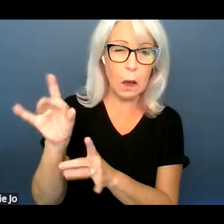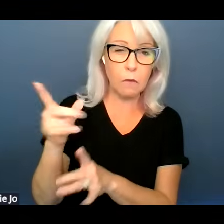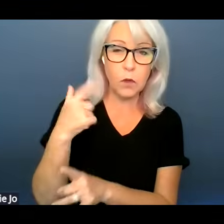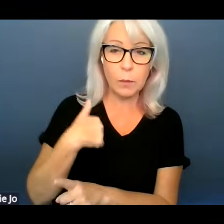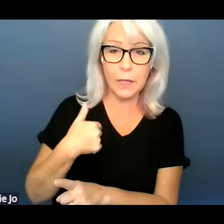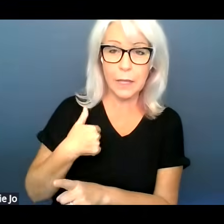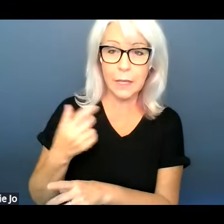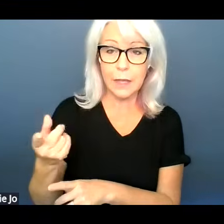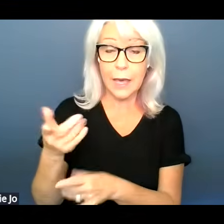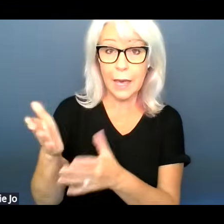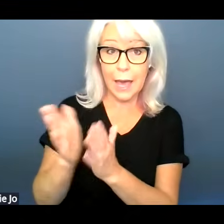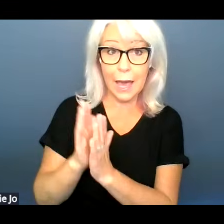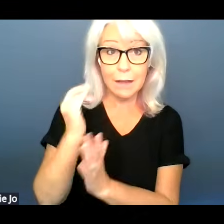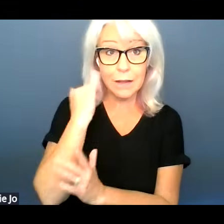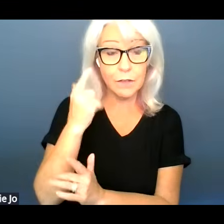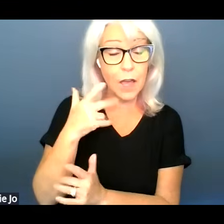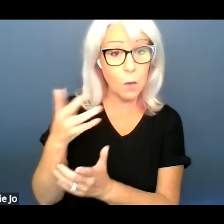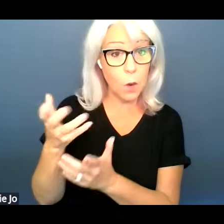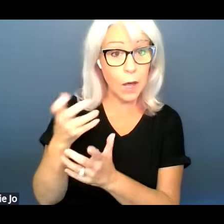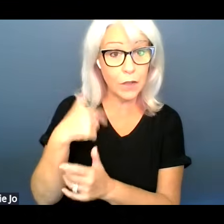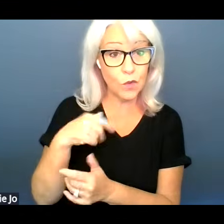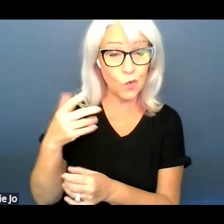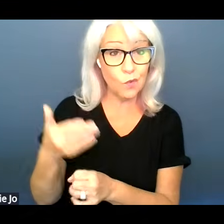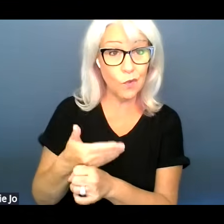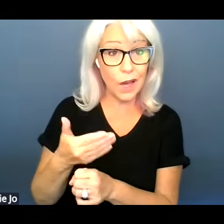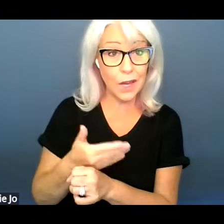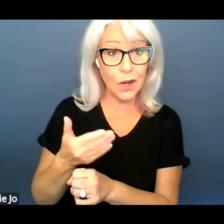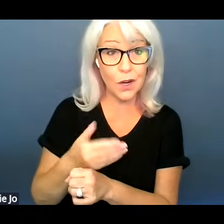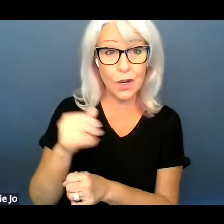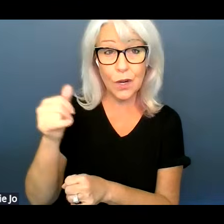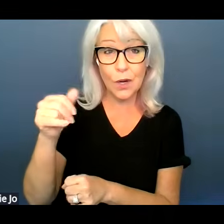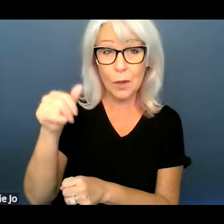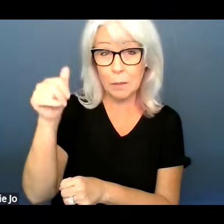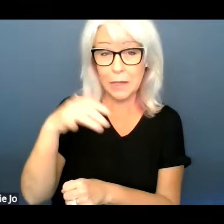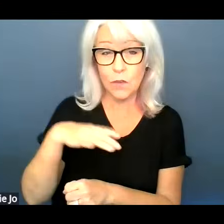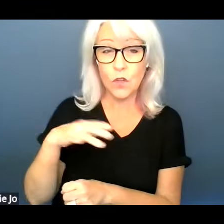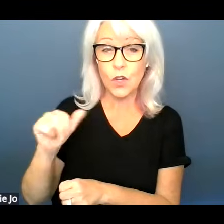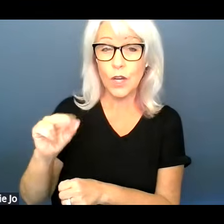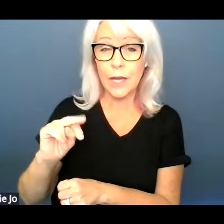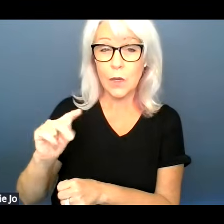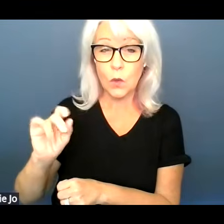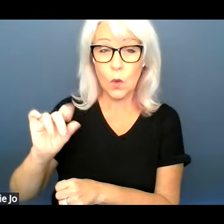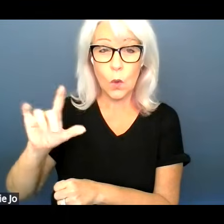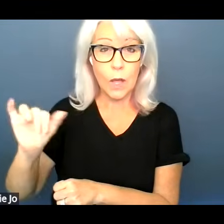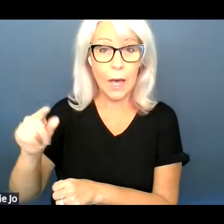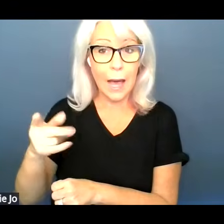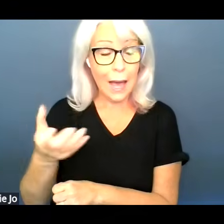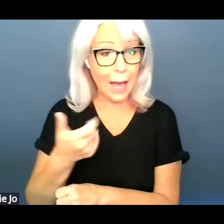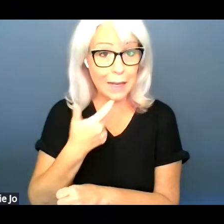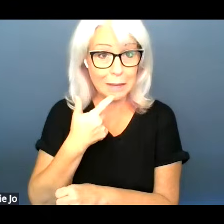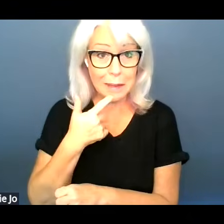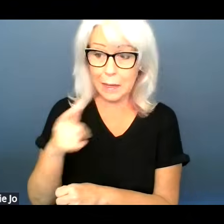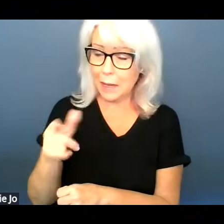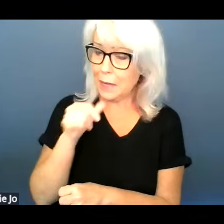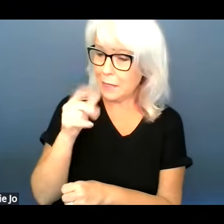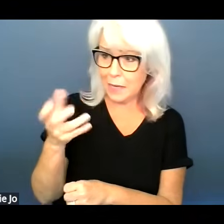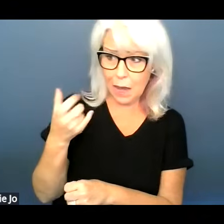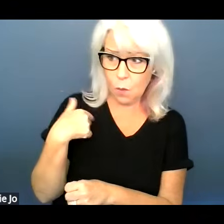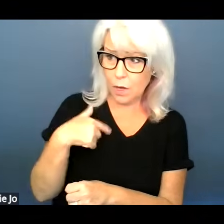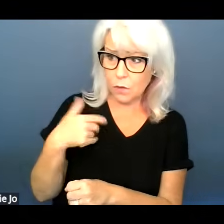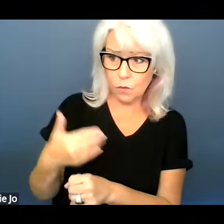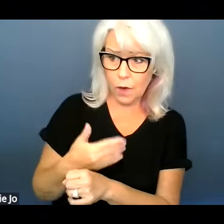Mr. Antela, who pulled the petitions towards the end of my 2017 campaign. I told him I did not. I would